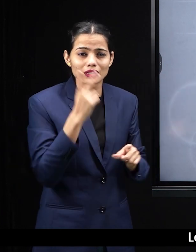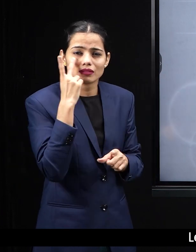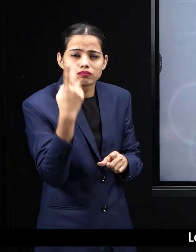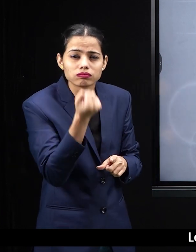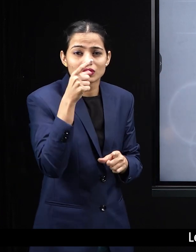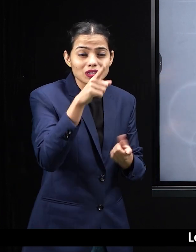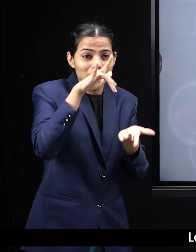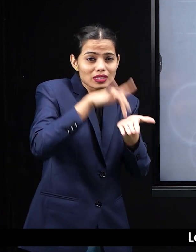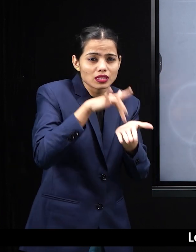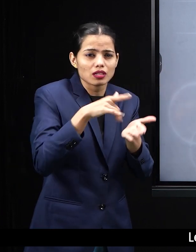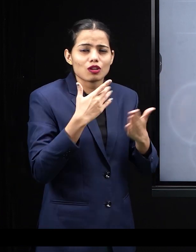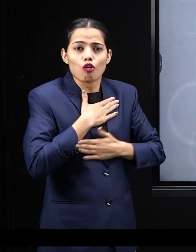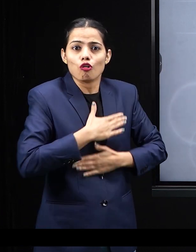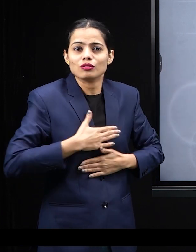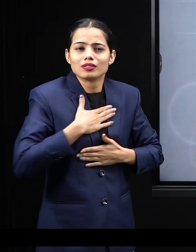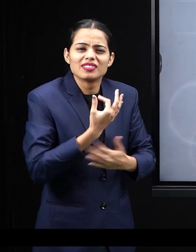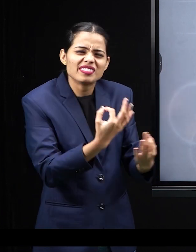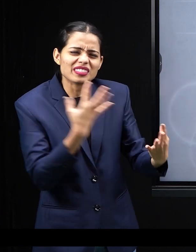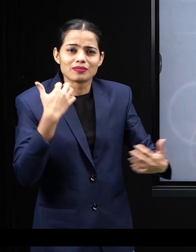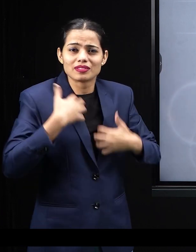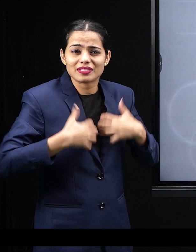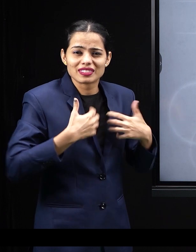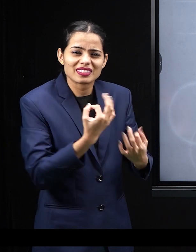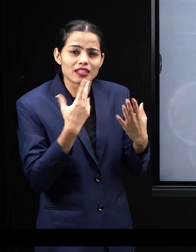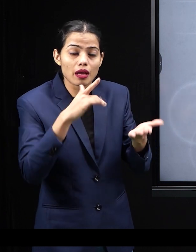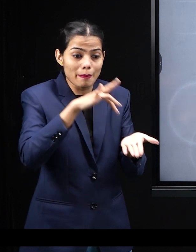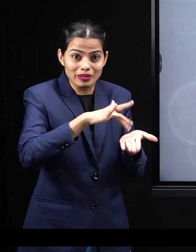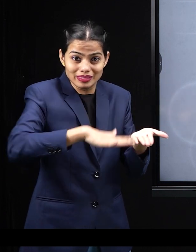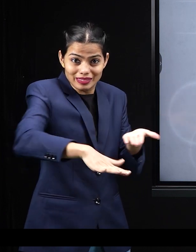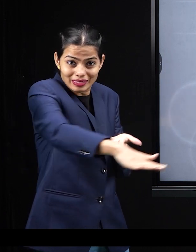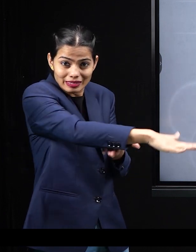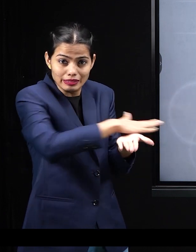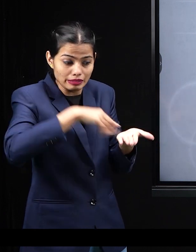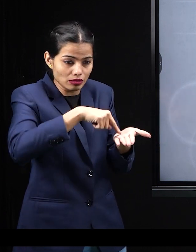on a celestial journey into the realm of circles.